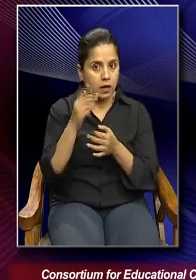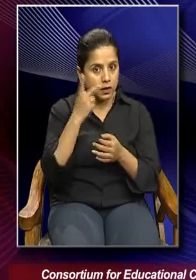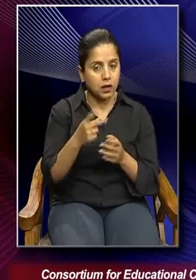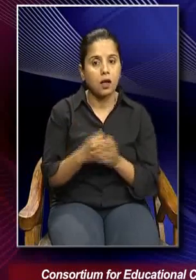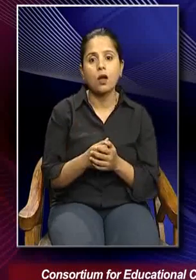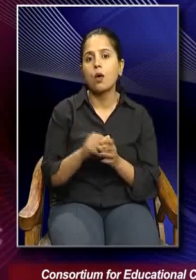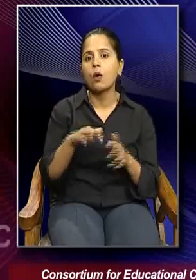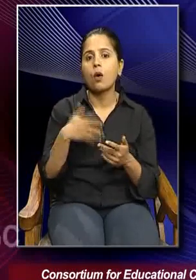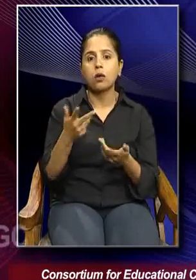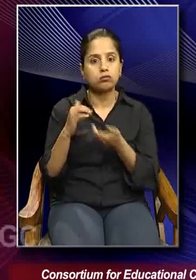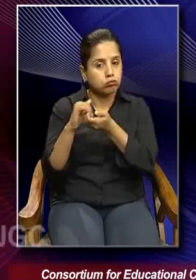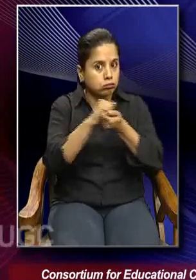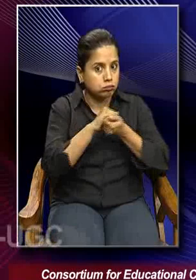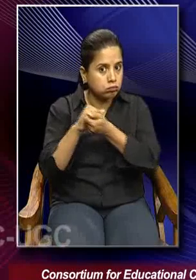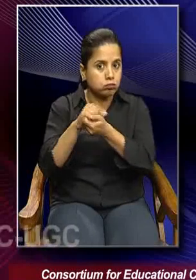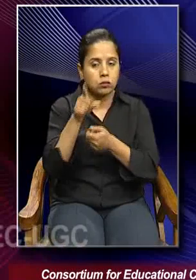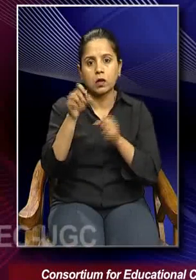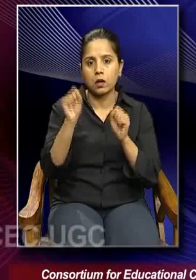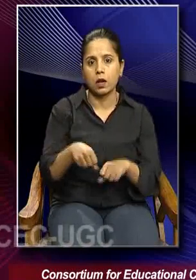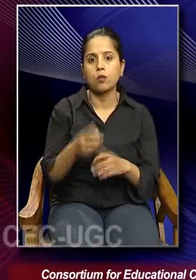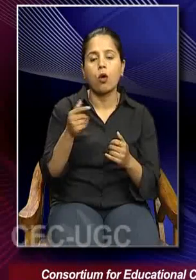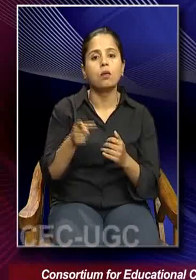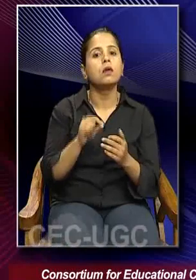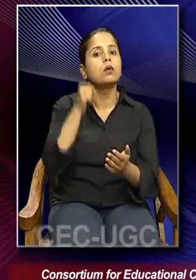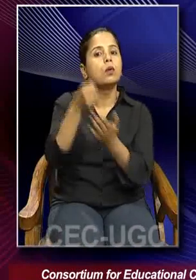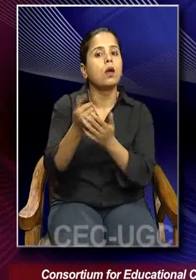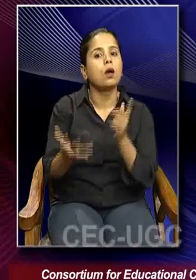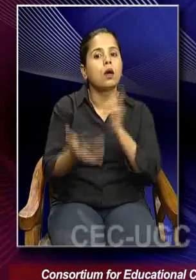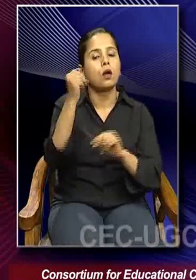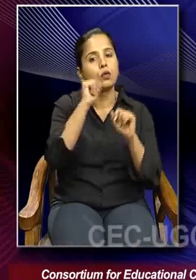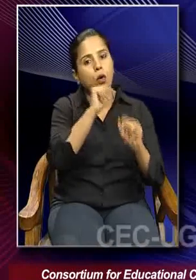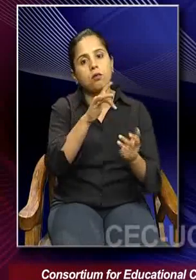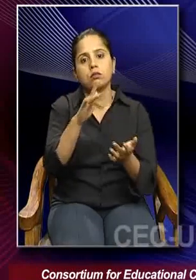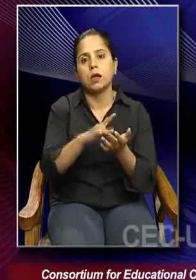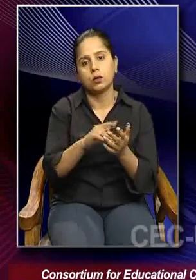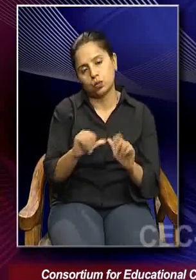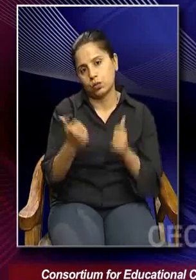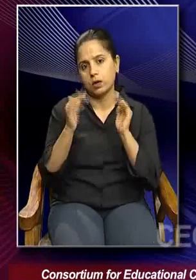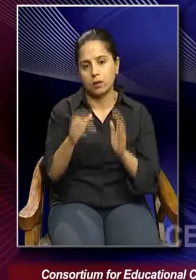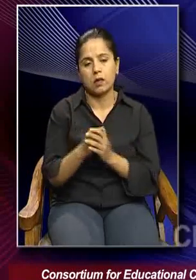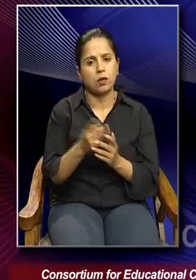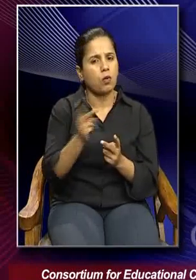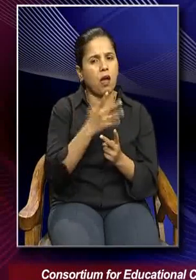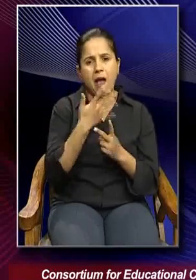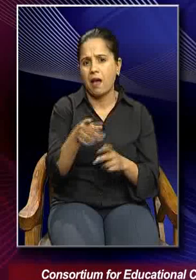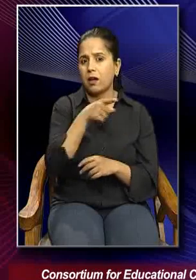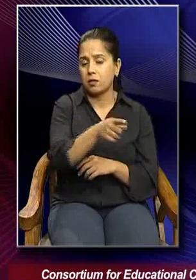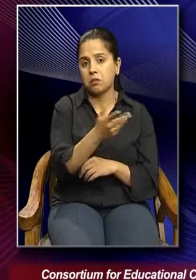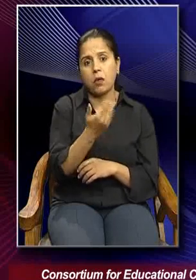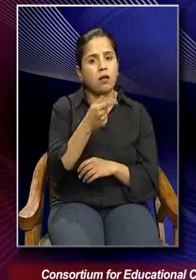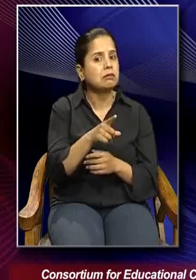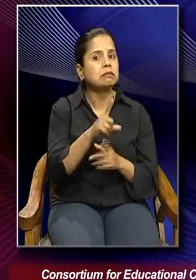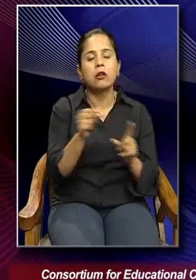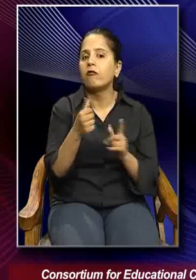say partnership, they are able to reach their destination, though neither of them could have done